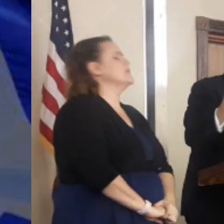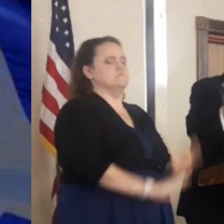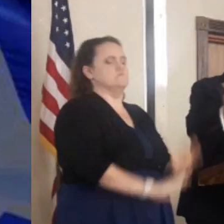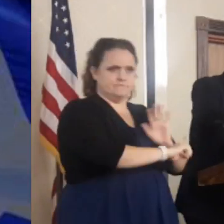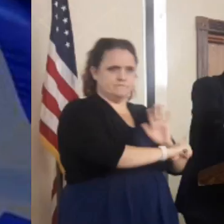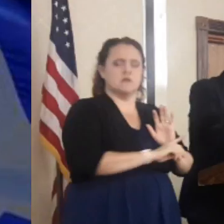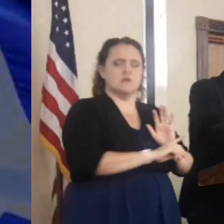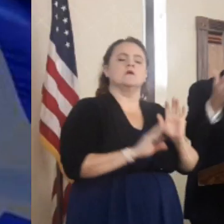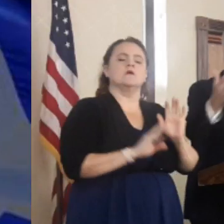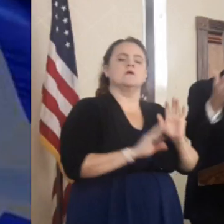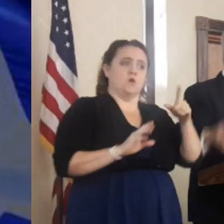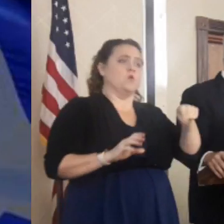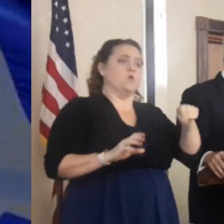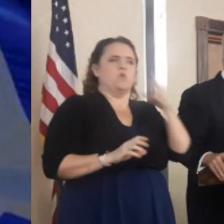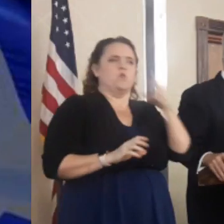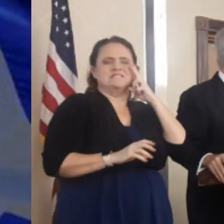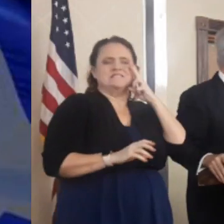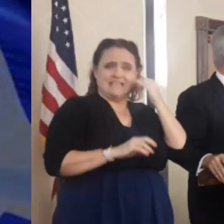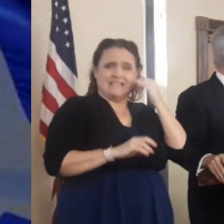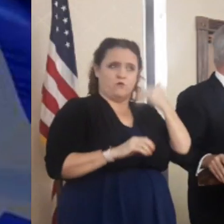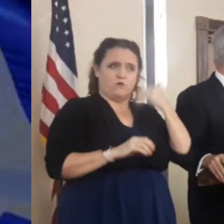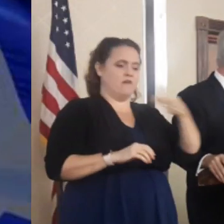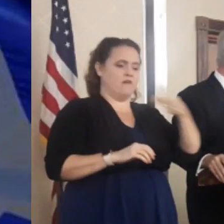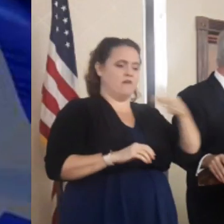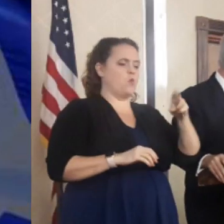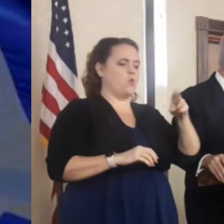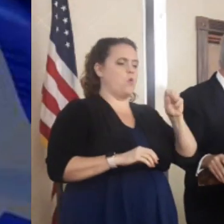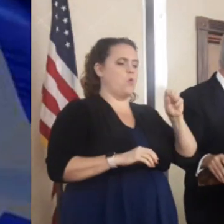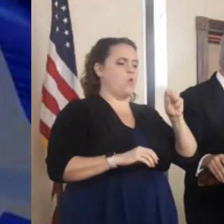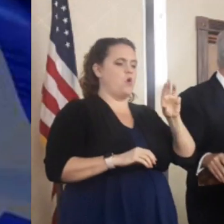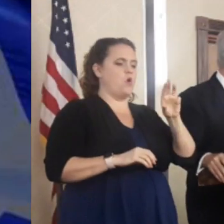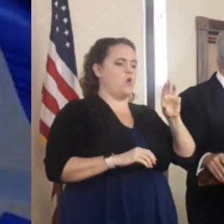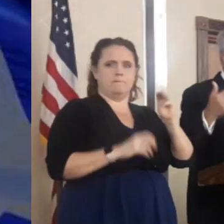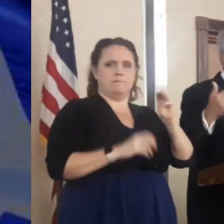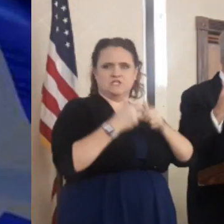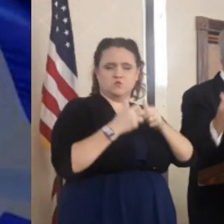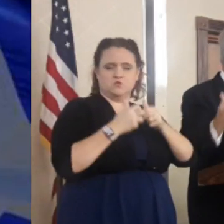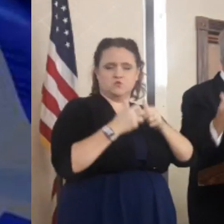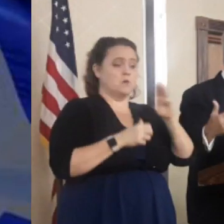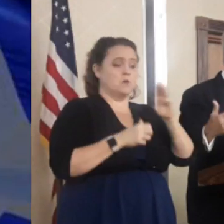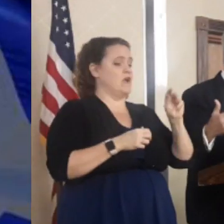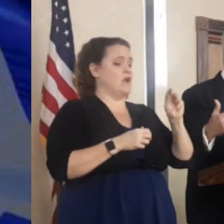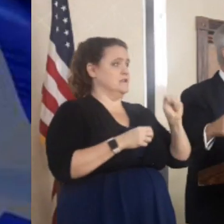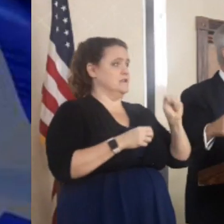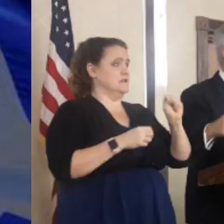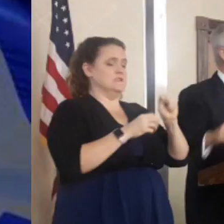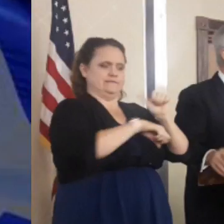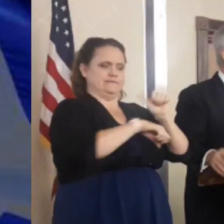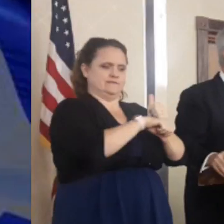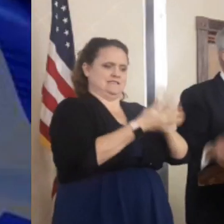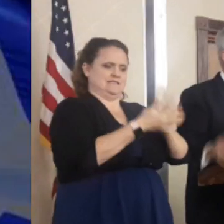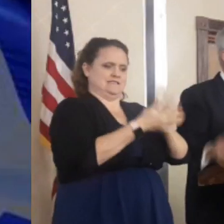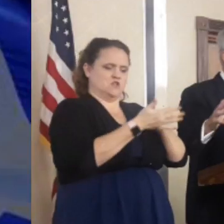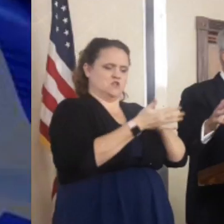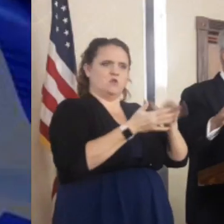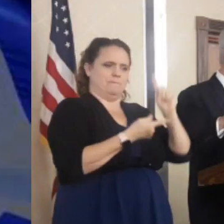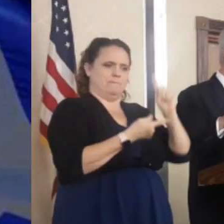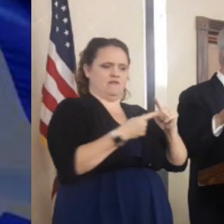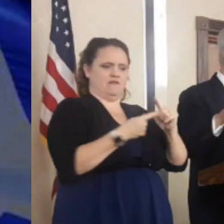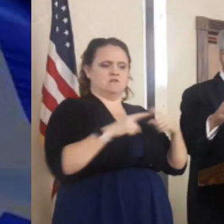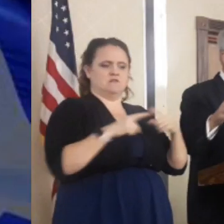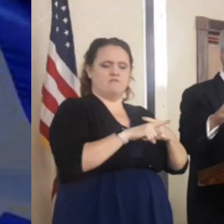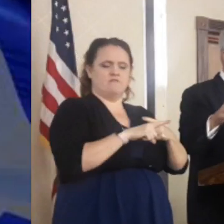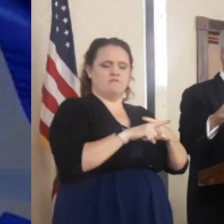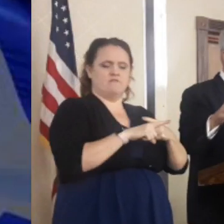we will see if we have quorum issues. Brandon's working on a schedule that minimizes conflict. We will have 3 to 4